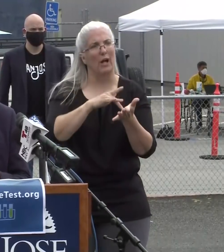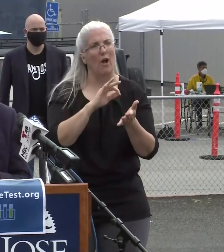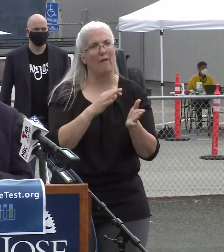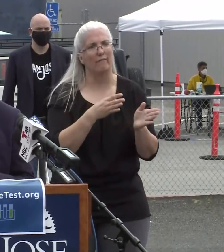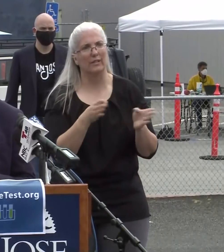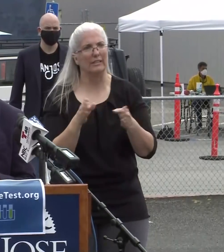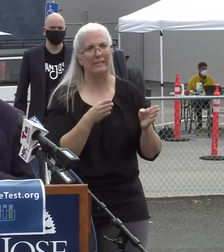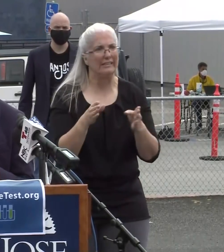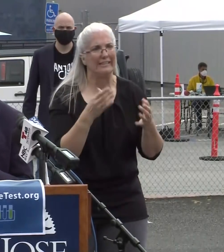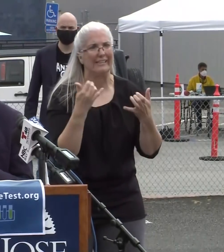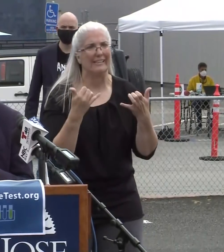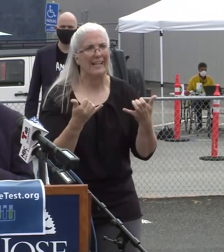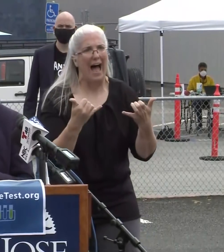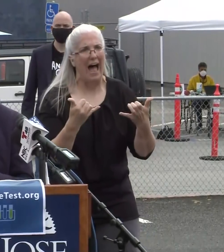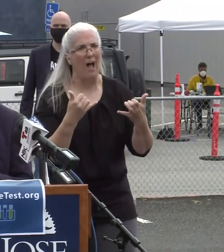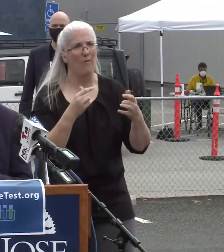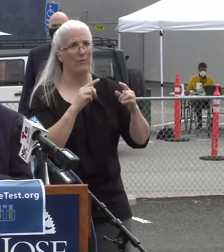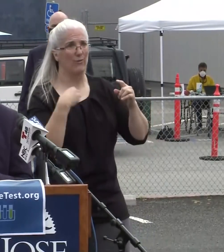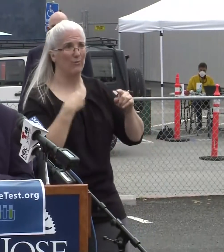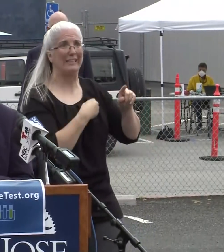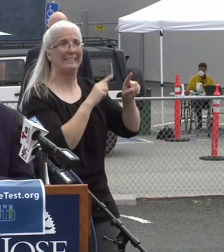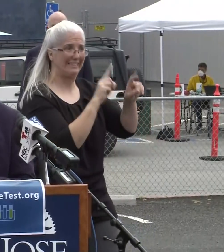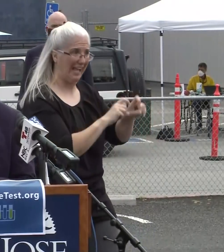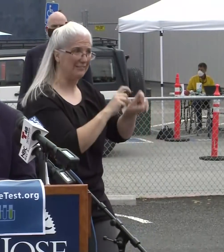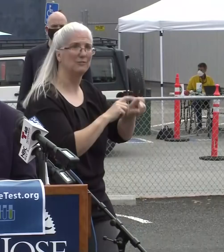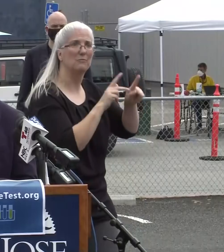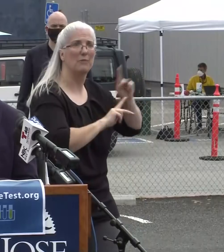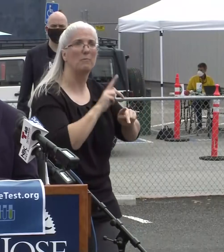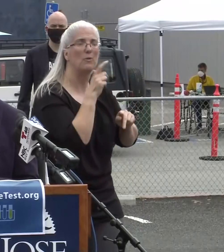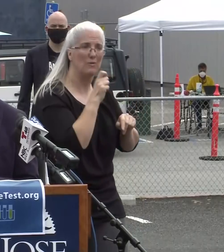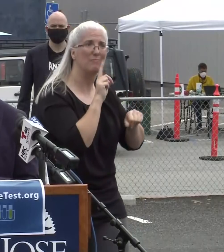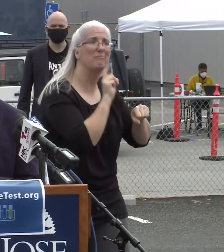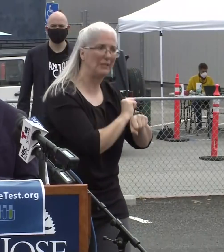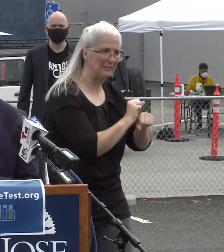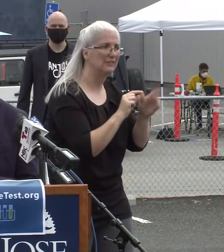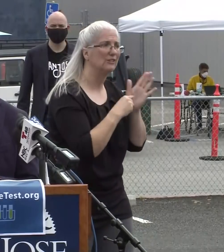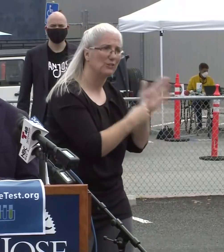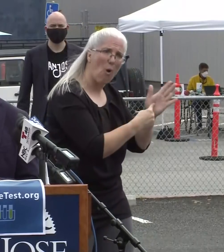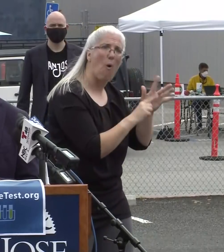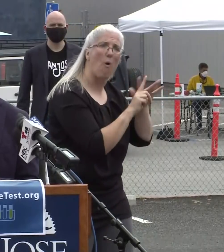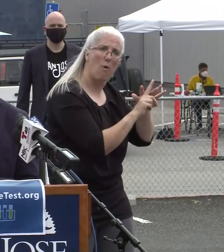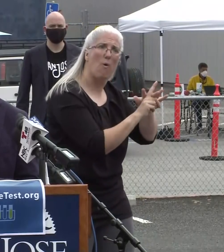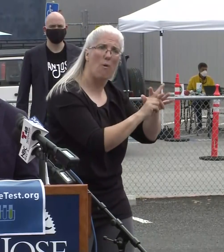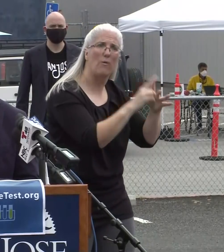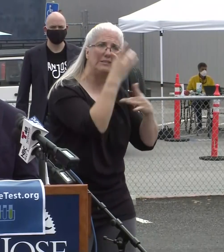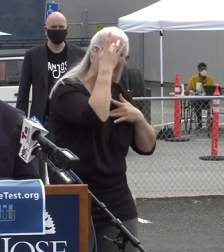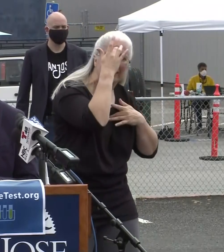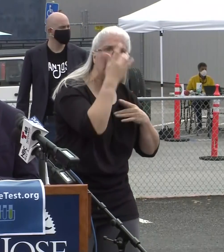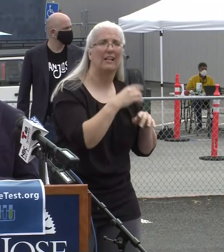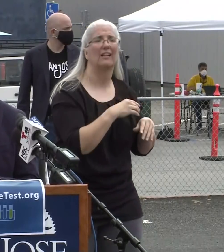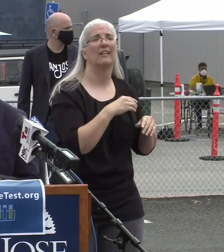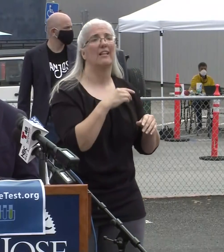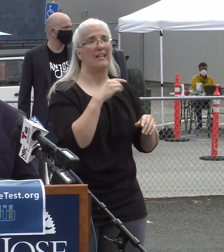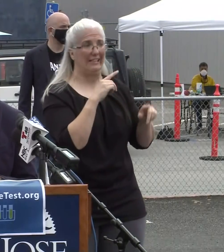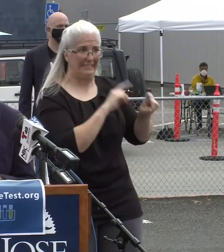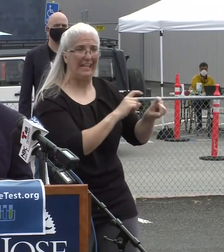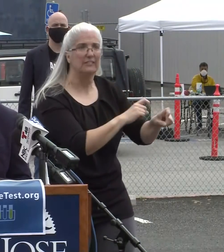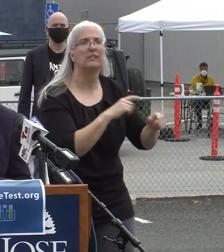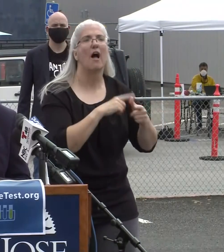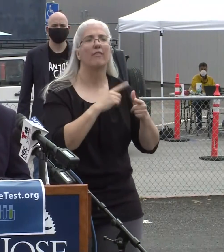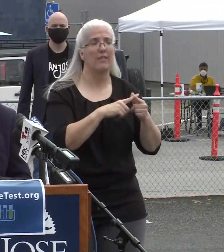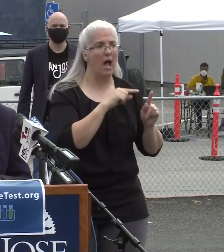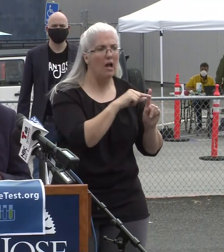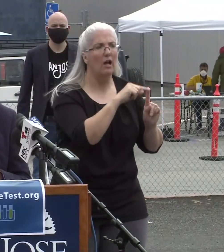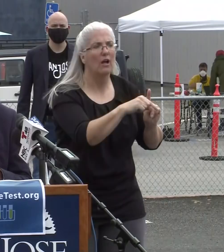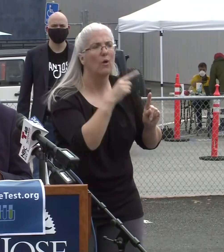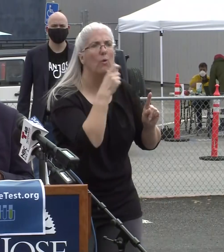really testing people who have been symptomatic and those contacts of those people who are symptomatic, and now we're